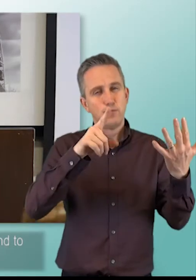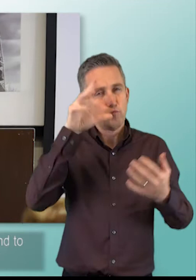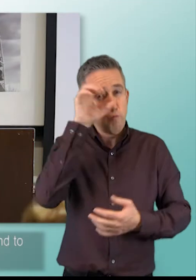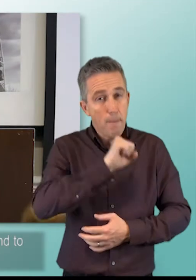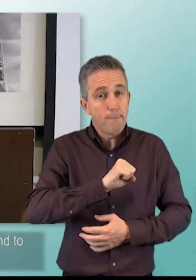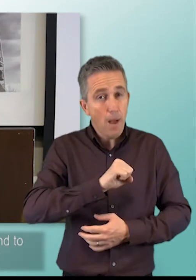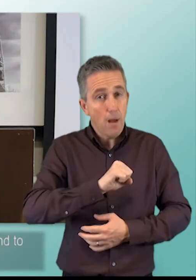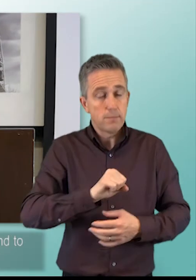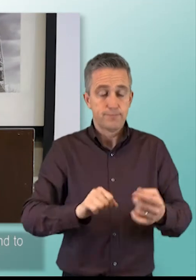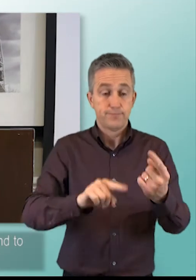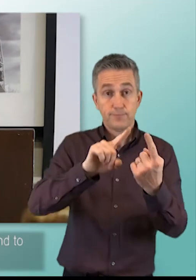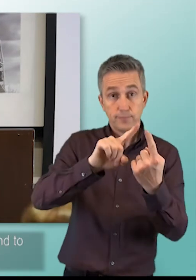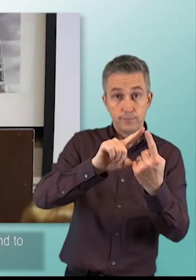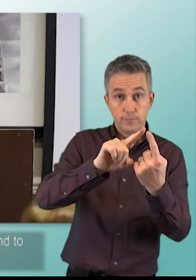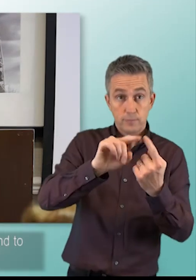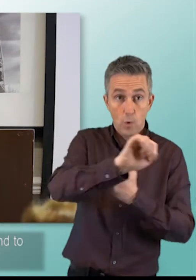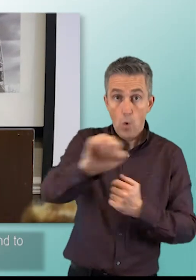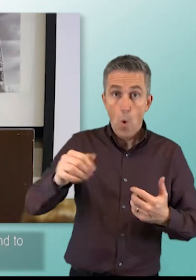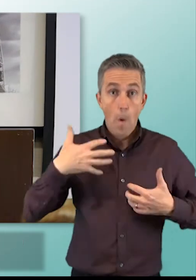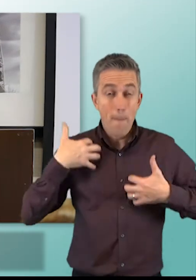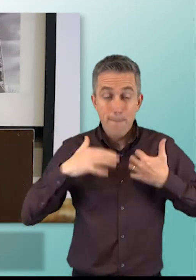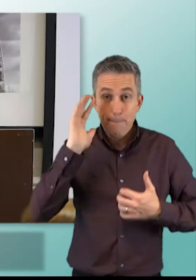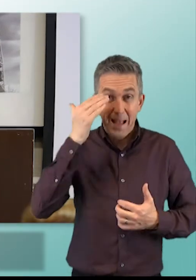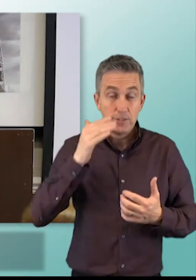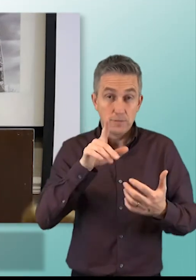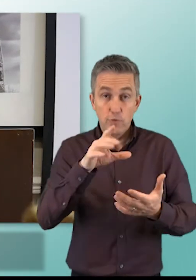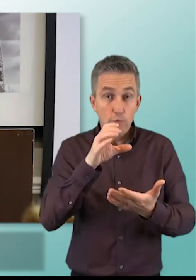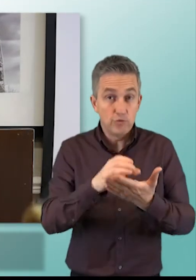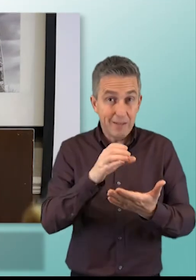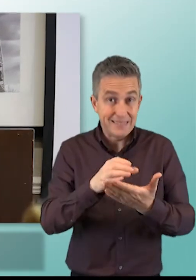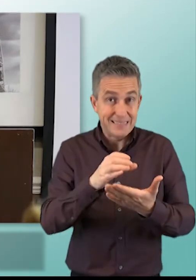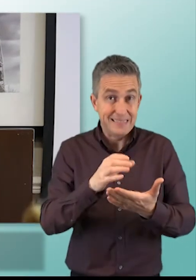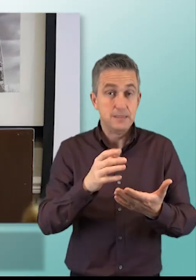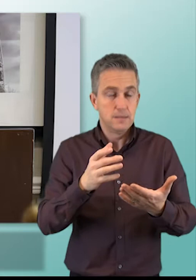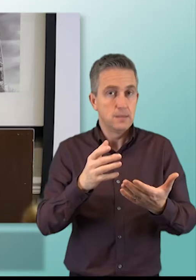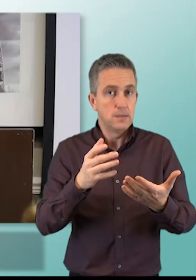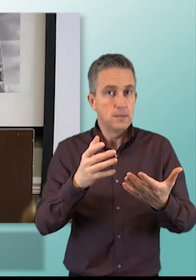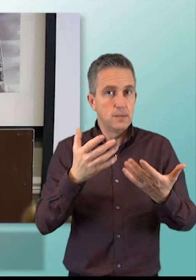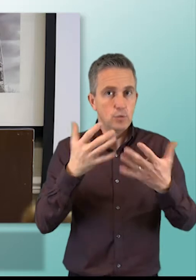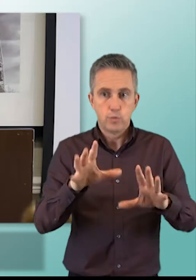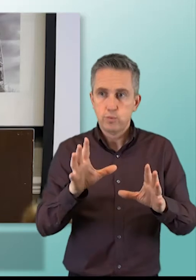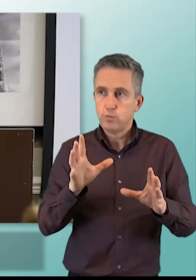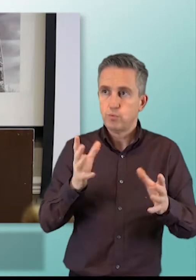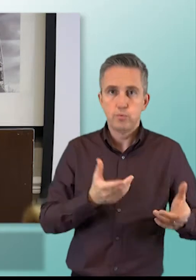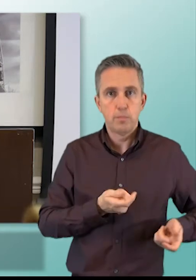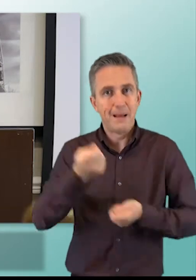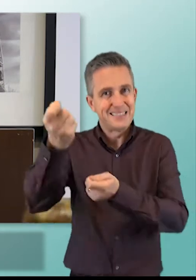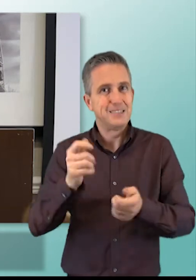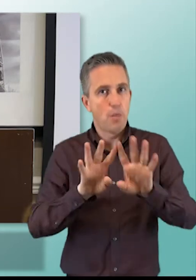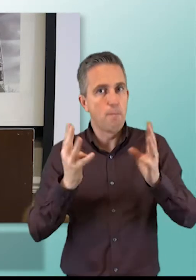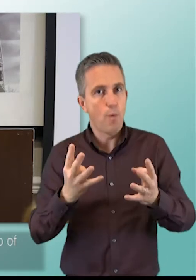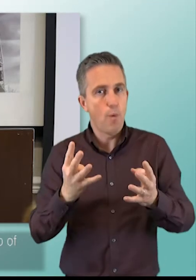remember. The first is about using your passion and your enthusiasm for the charity and the board and the board's